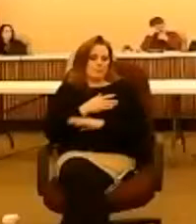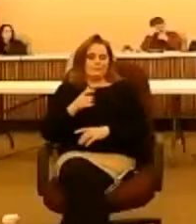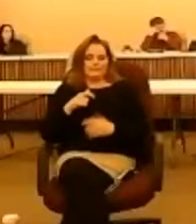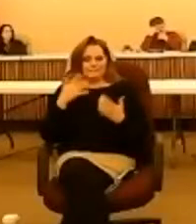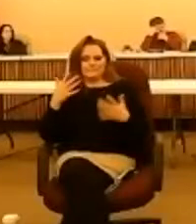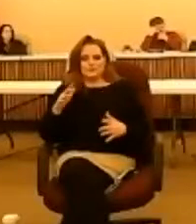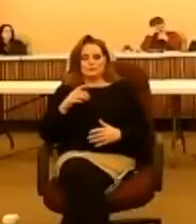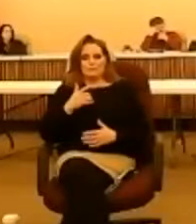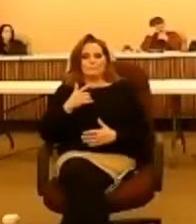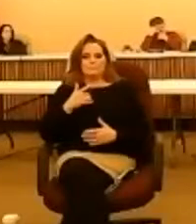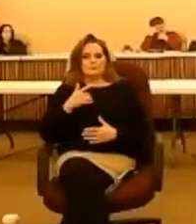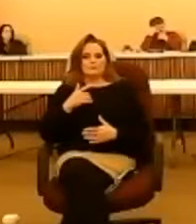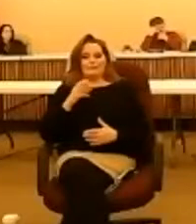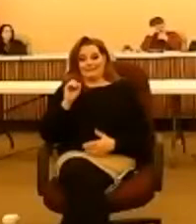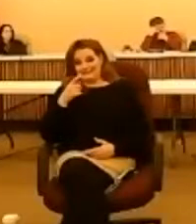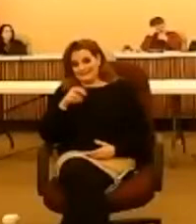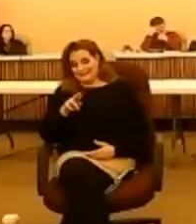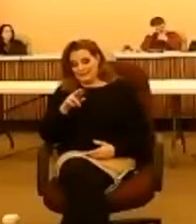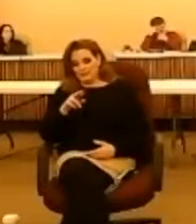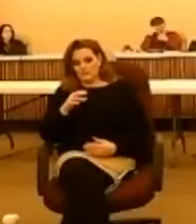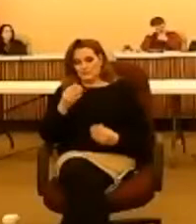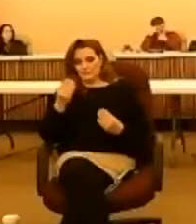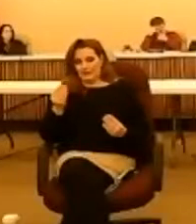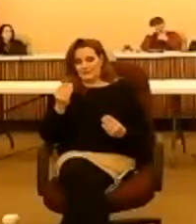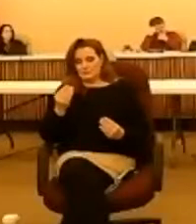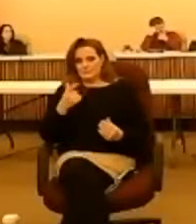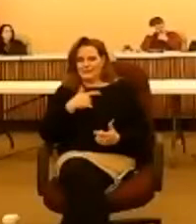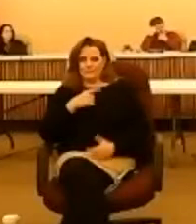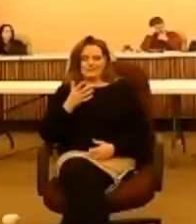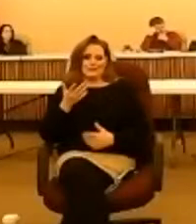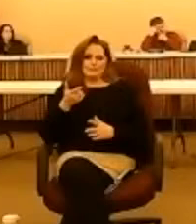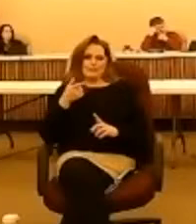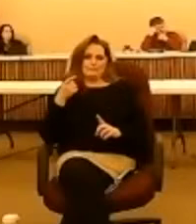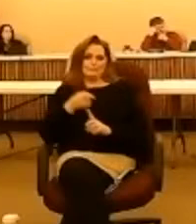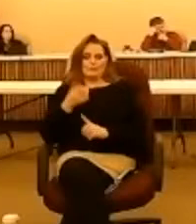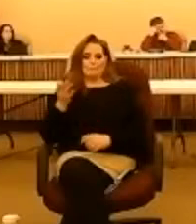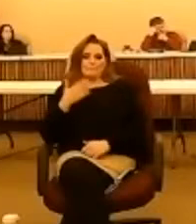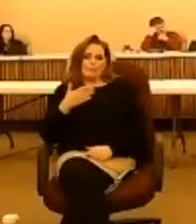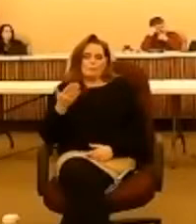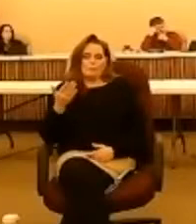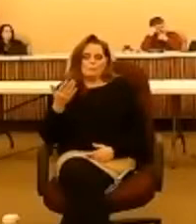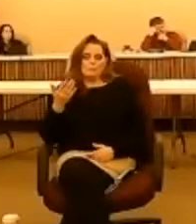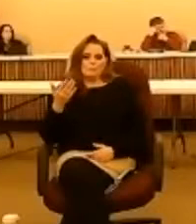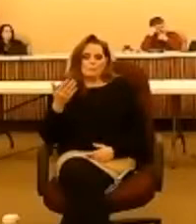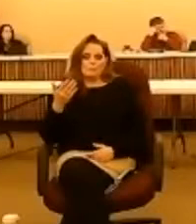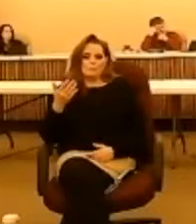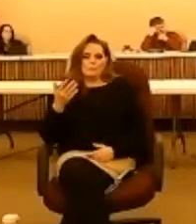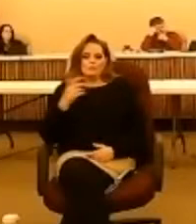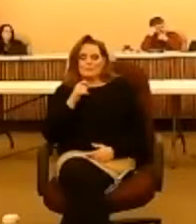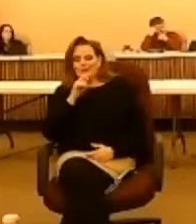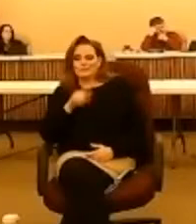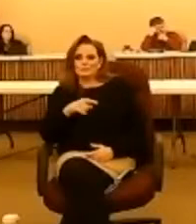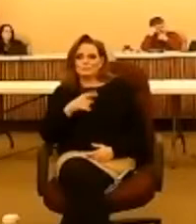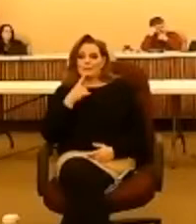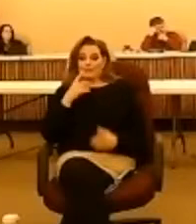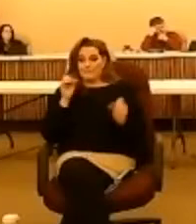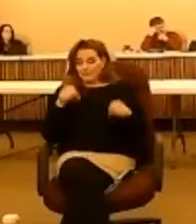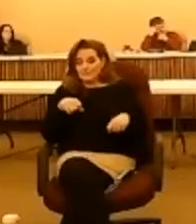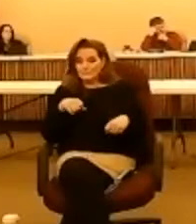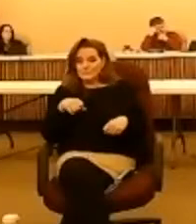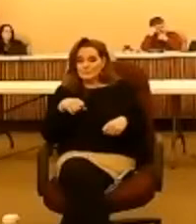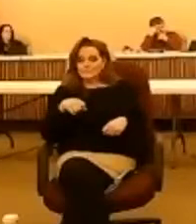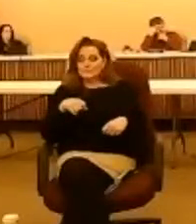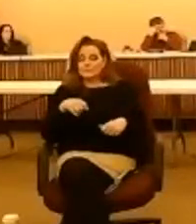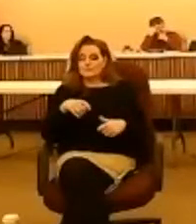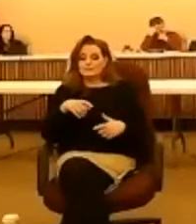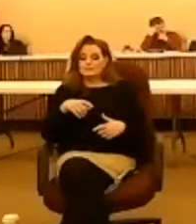seeker package. That's kind of what I was getting at before. Right. And so I'm not sure if that's possible by